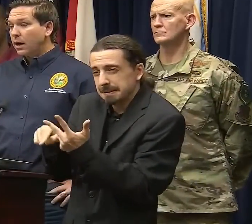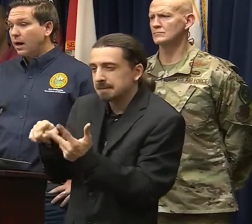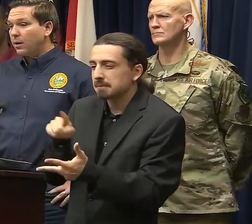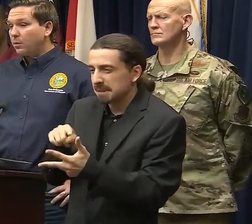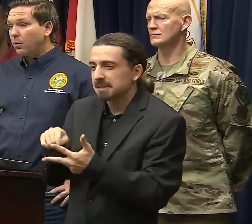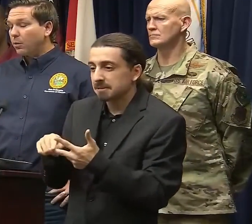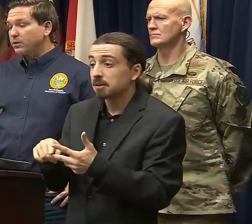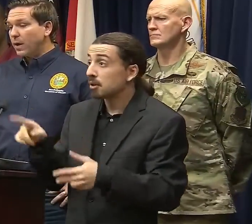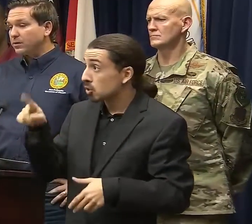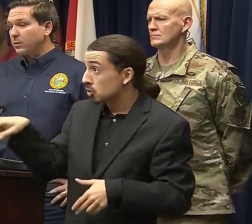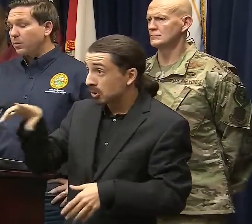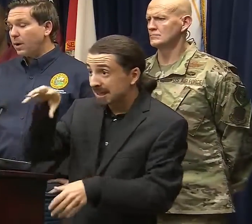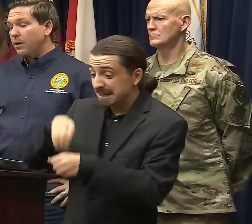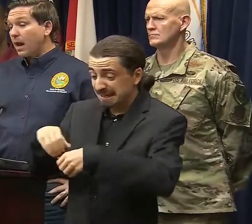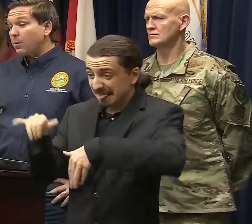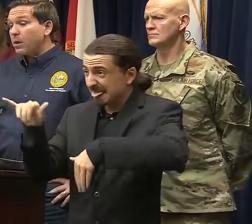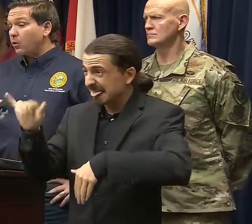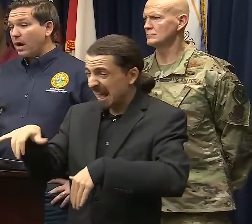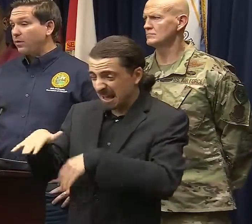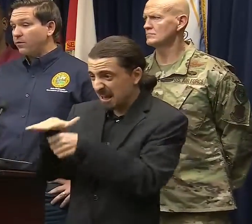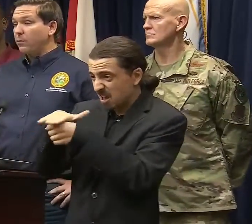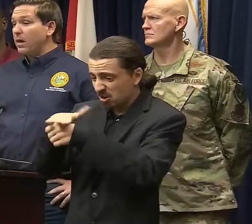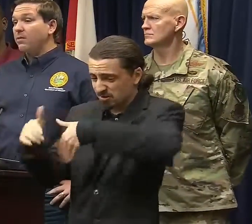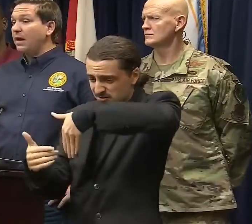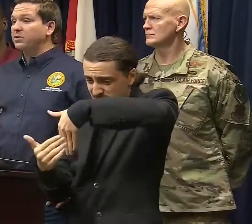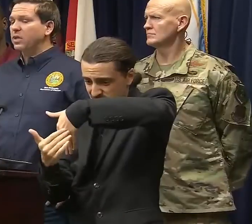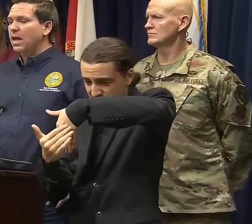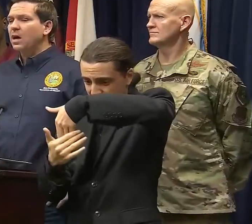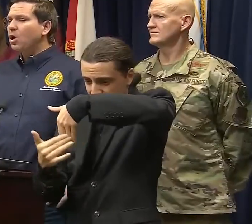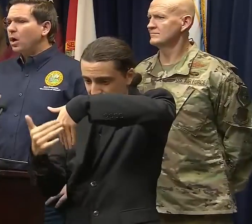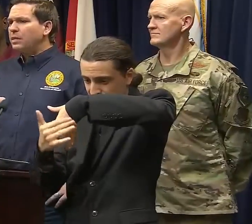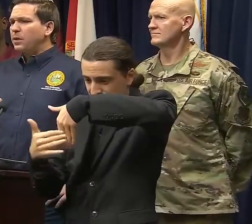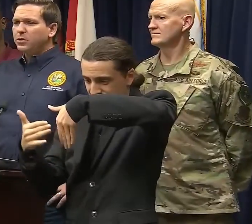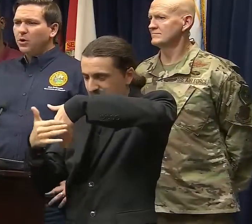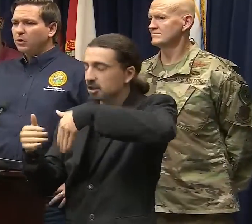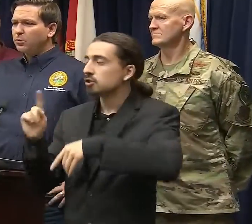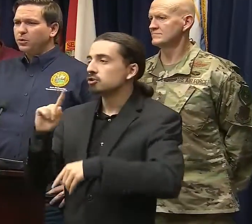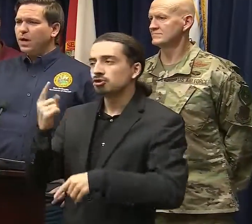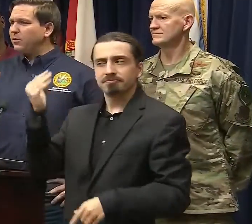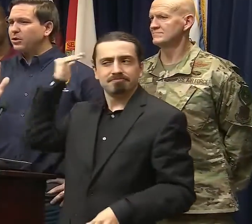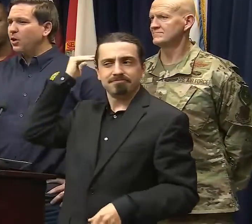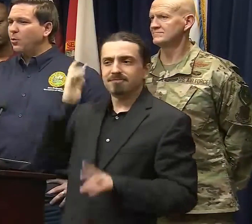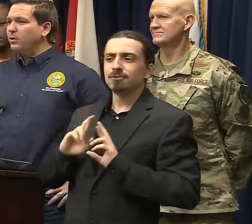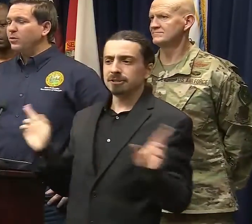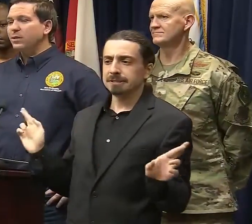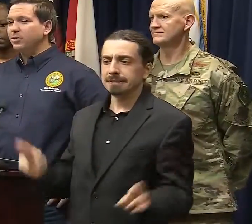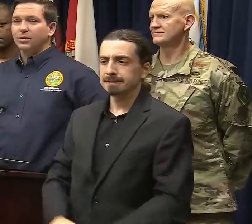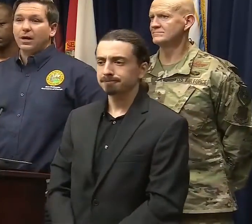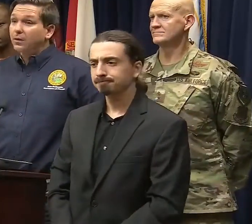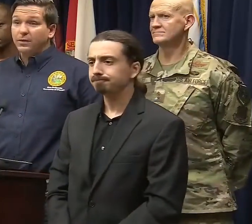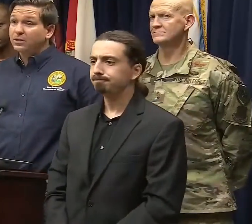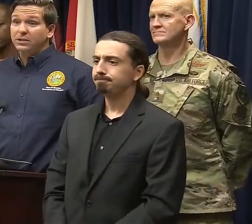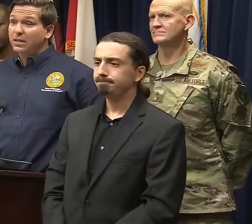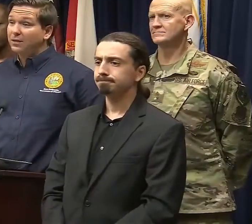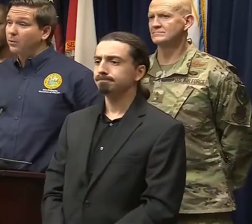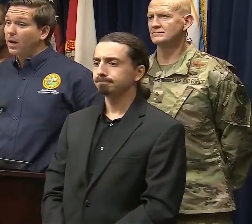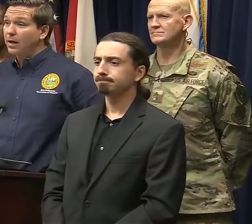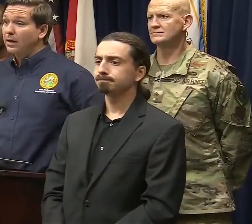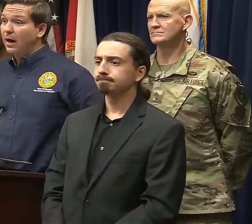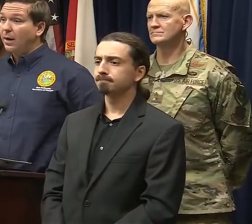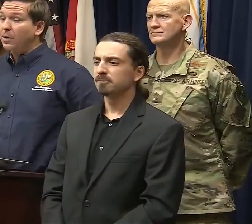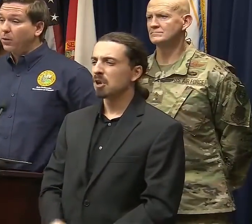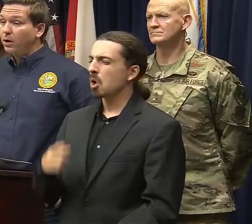do what's best to prepare. But yeah, it would be great for me if I could say it's been totally ruled out to go one direction or another. That's just not